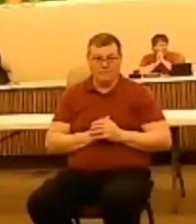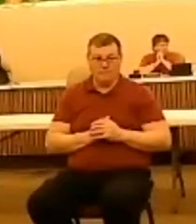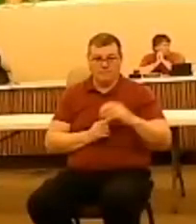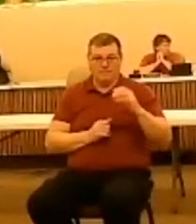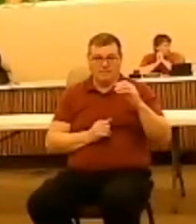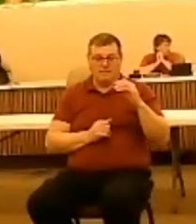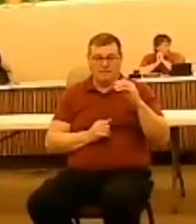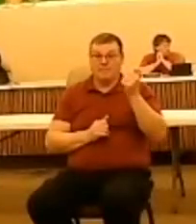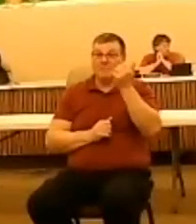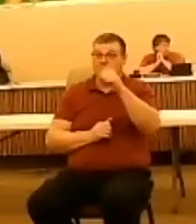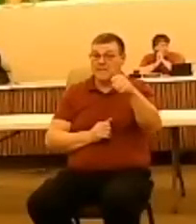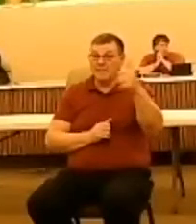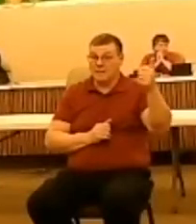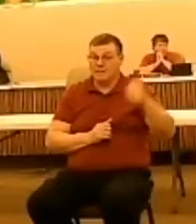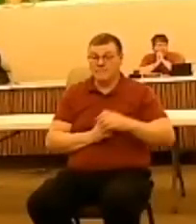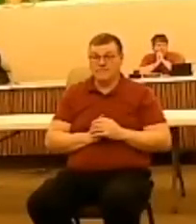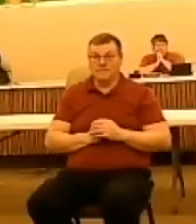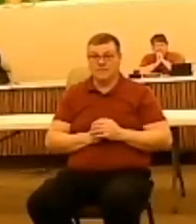else?